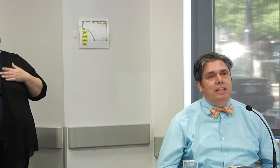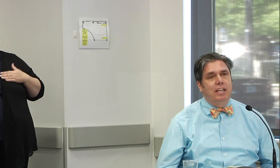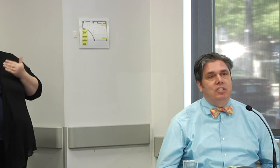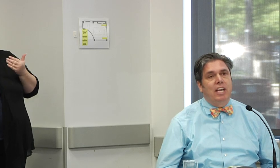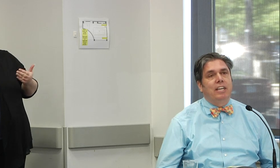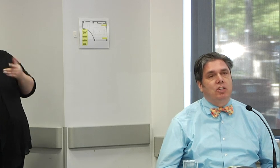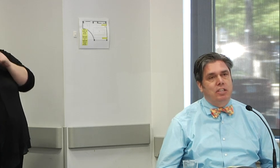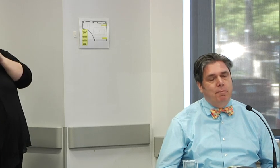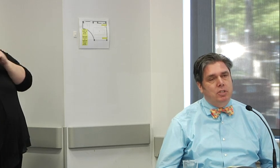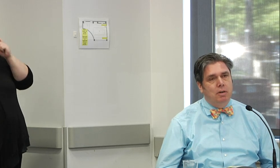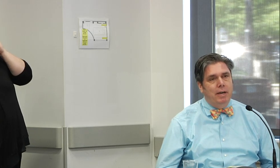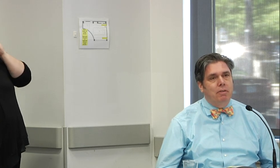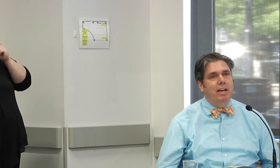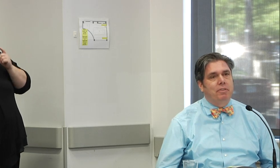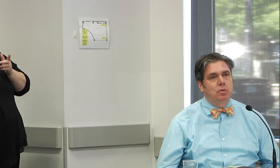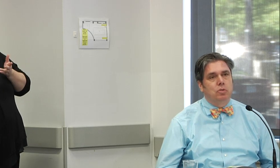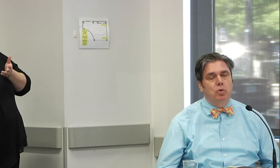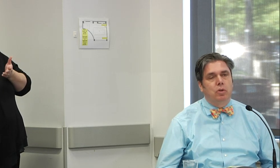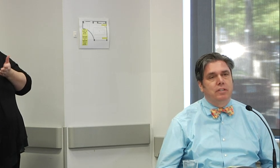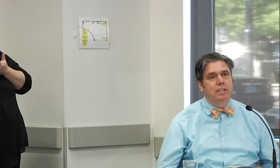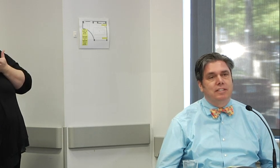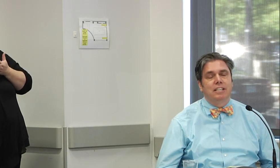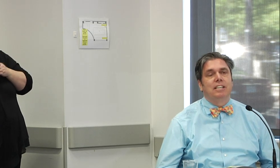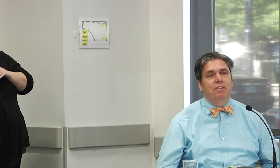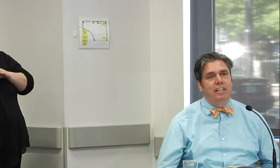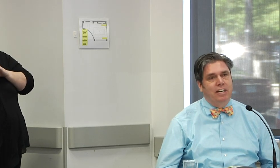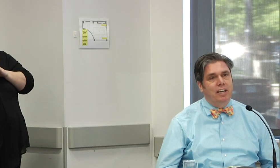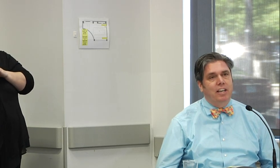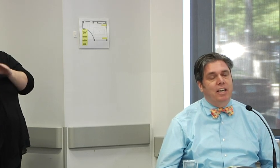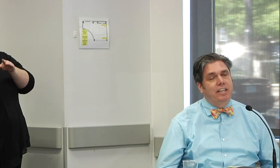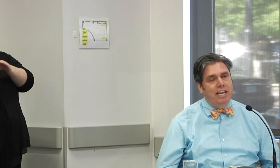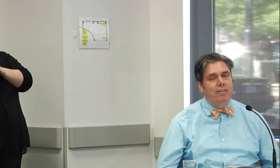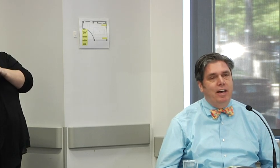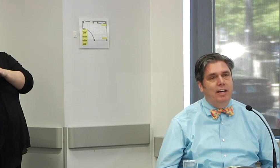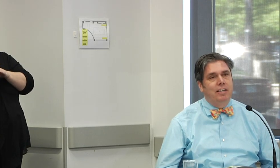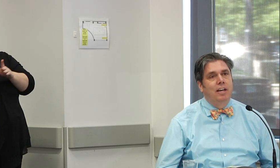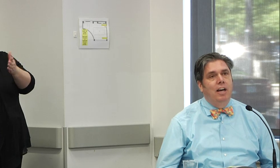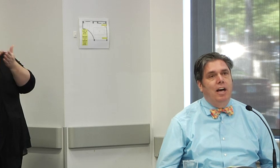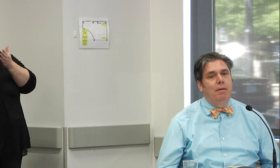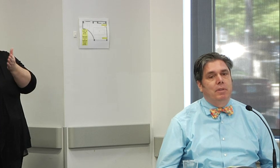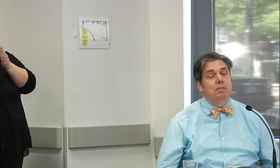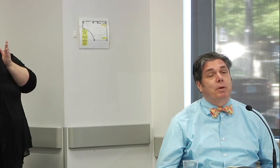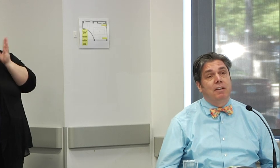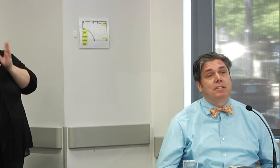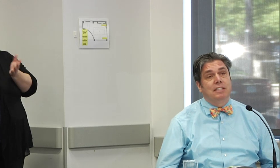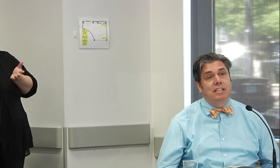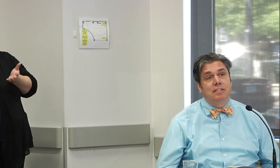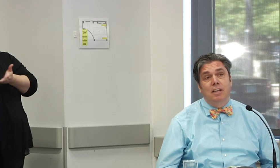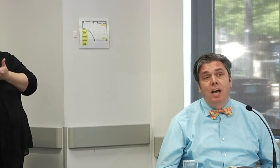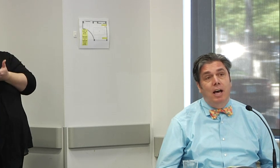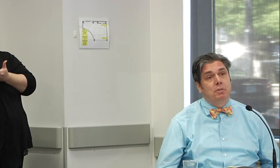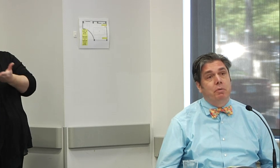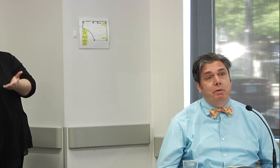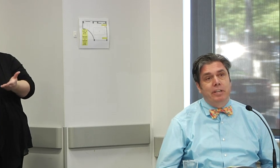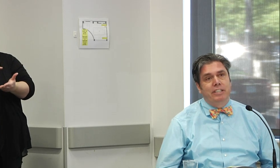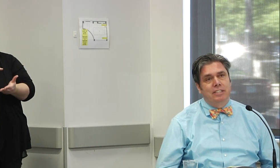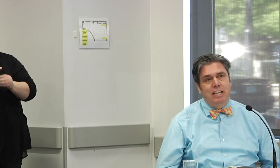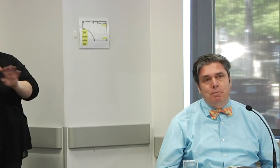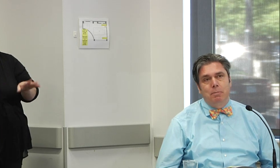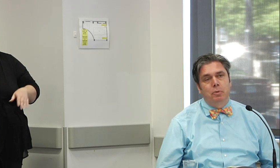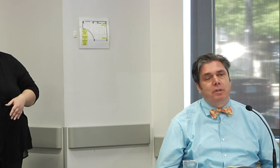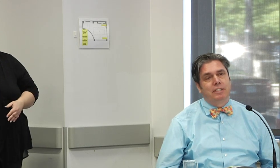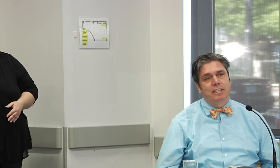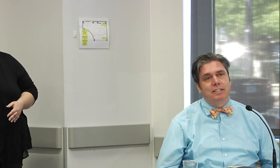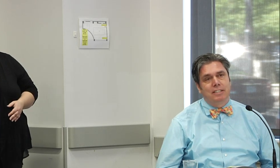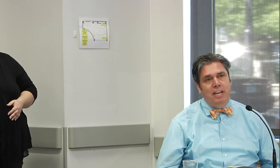that checking their temperature upon arrival to a store is significantly going to cut down on the spread of disease. So we really just ask people